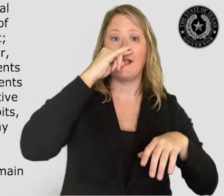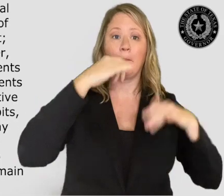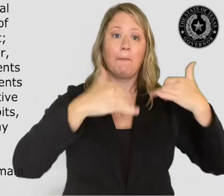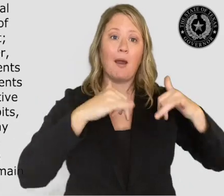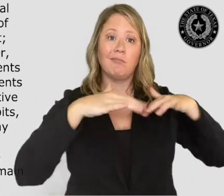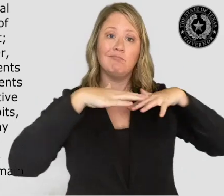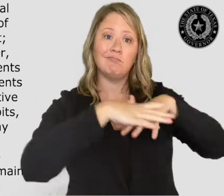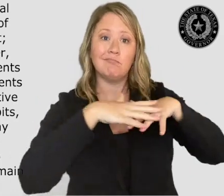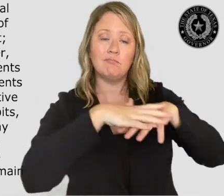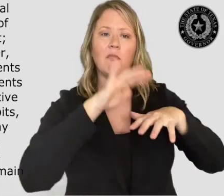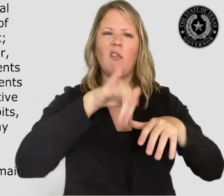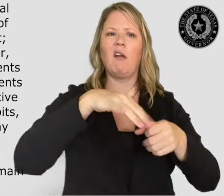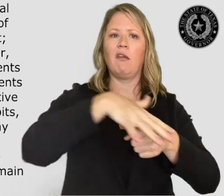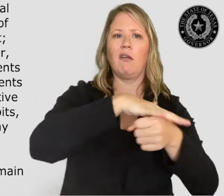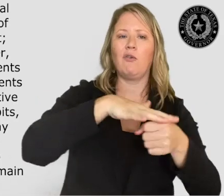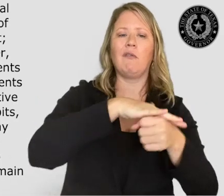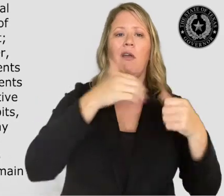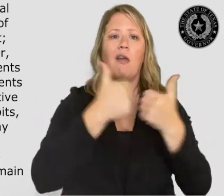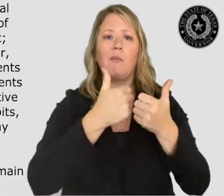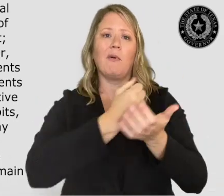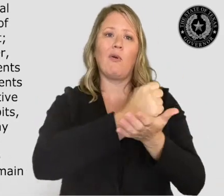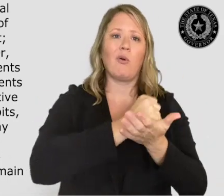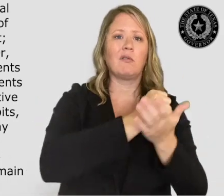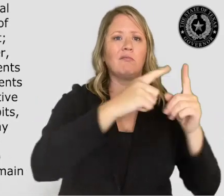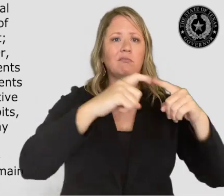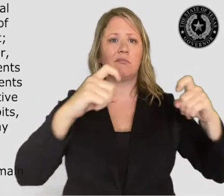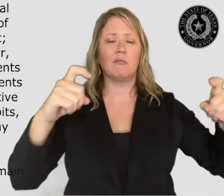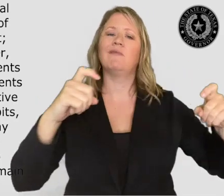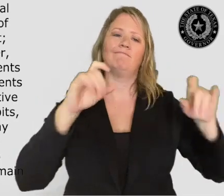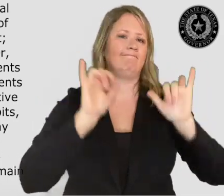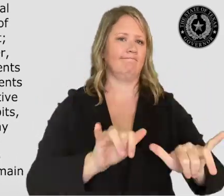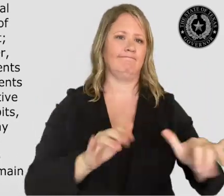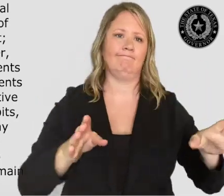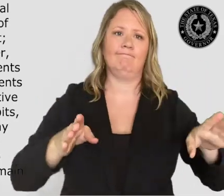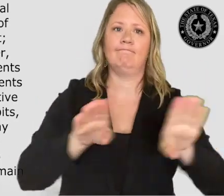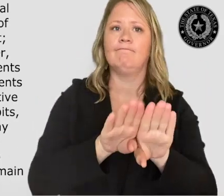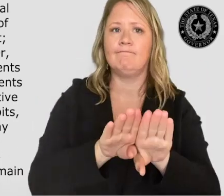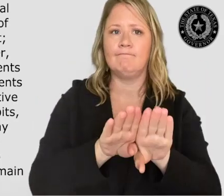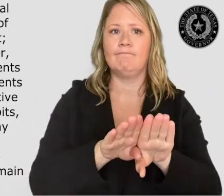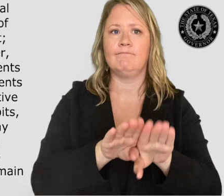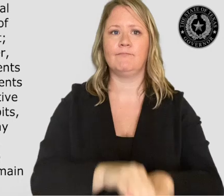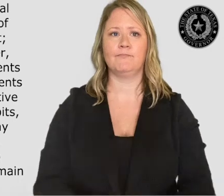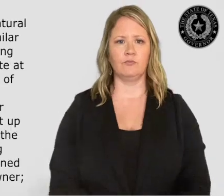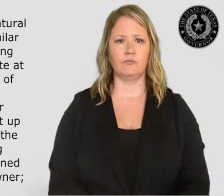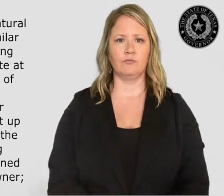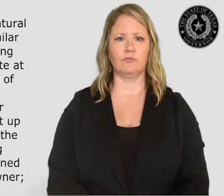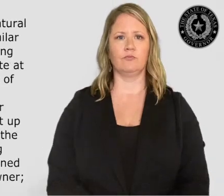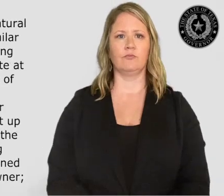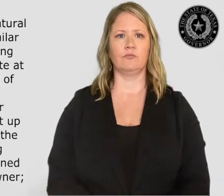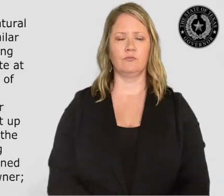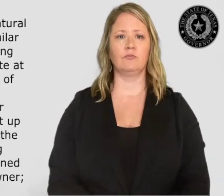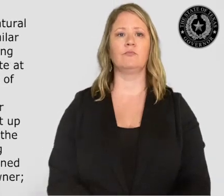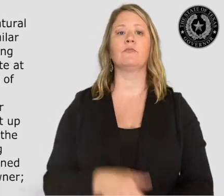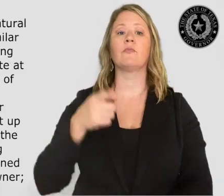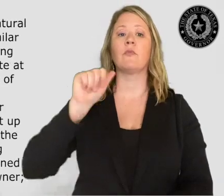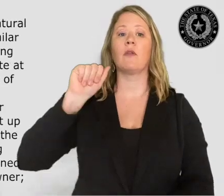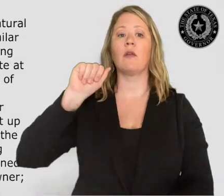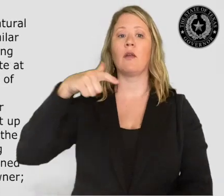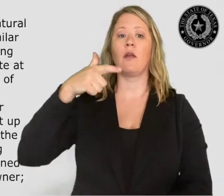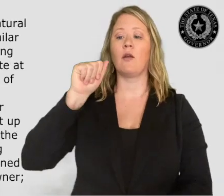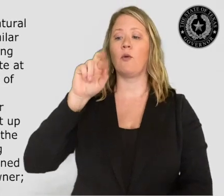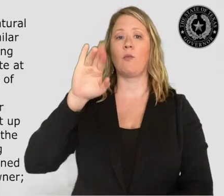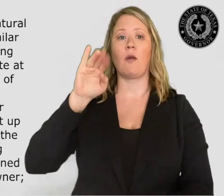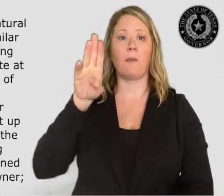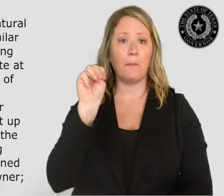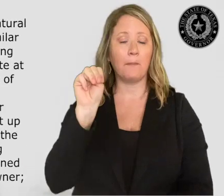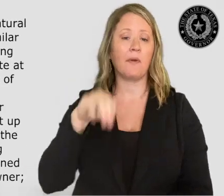exhibits, including child play areas, interactive games, and video arcades, must remain closed. Aquariums, natural caverns,